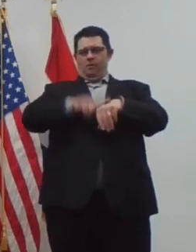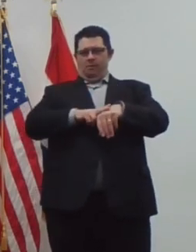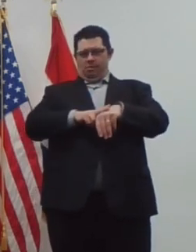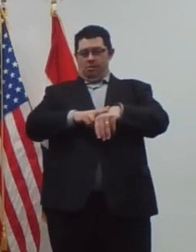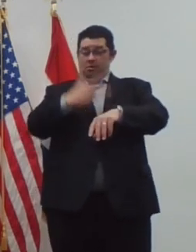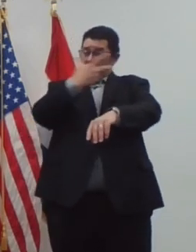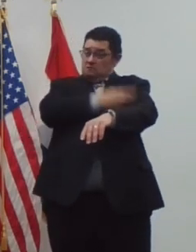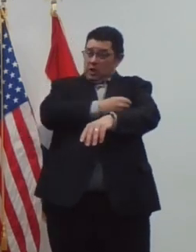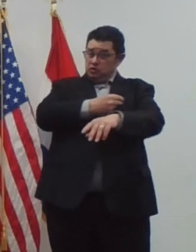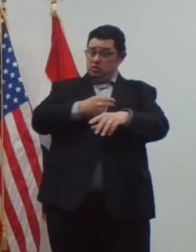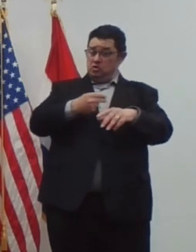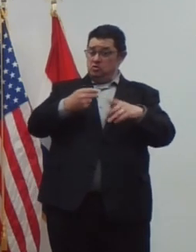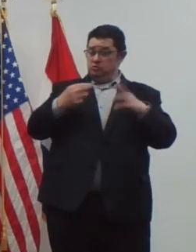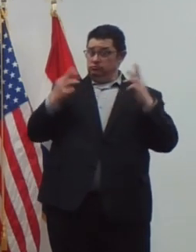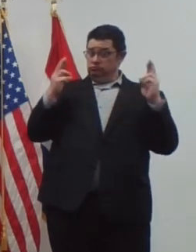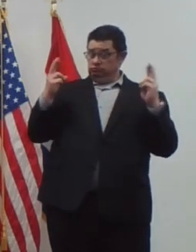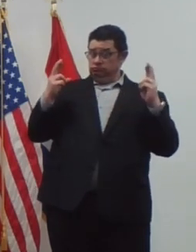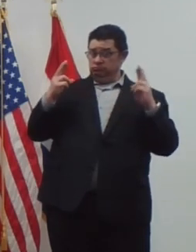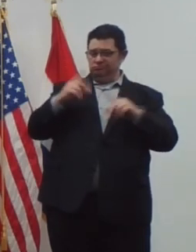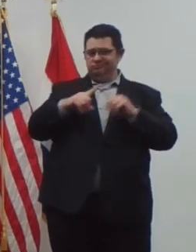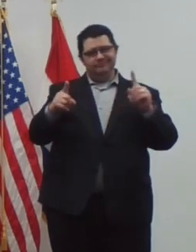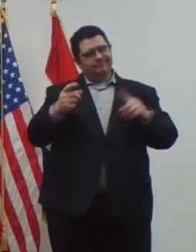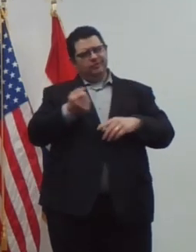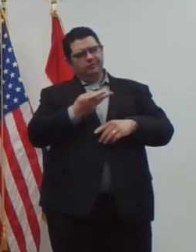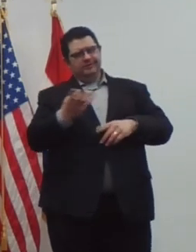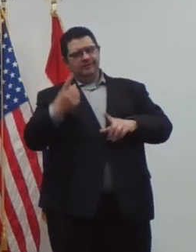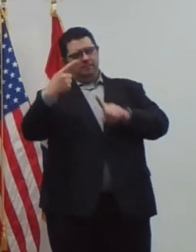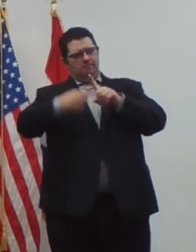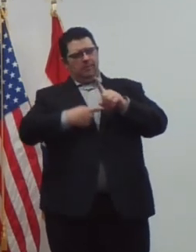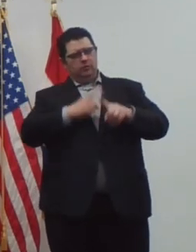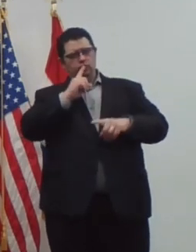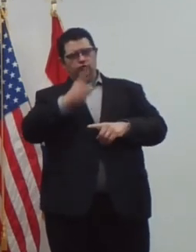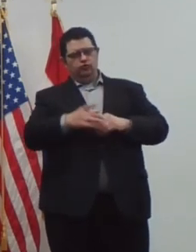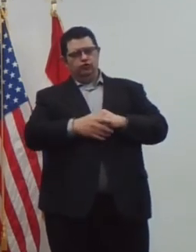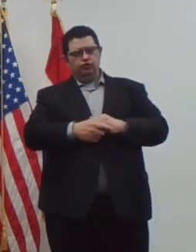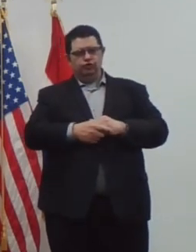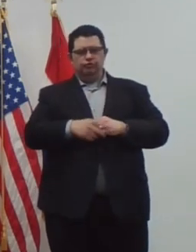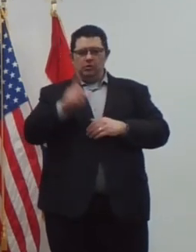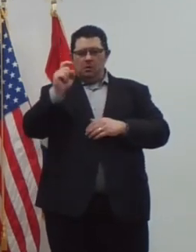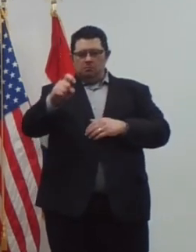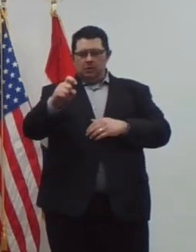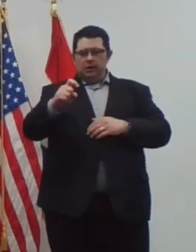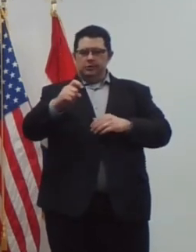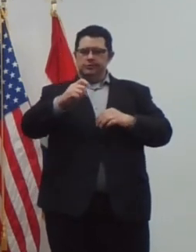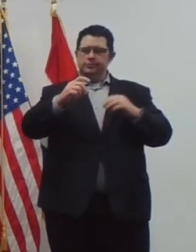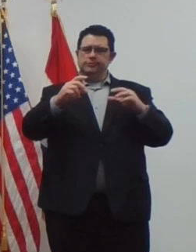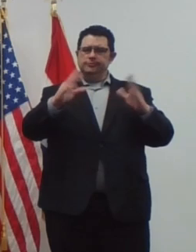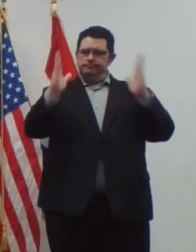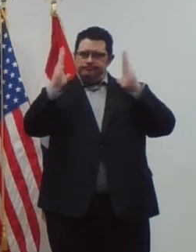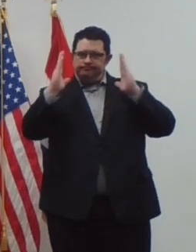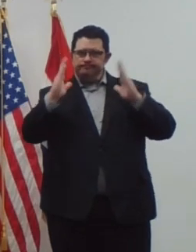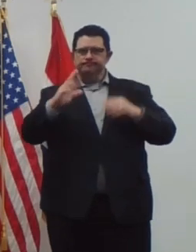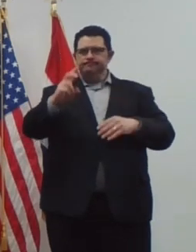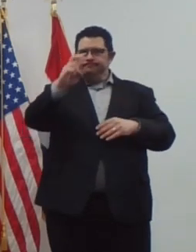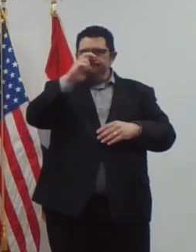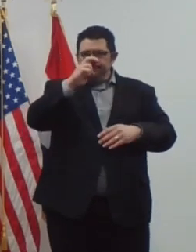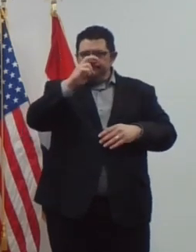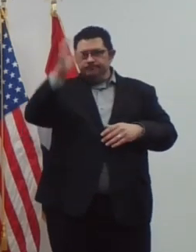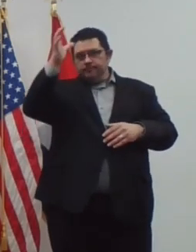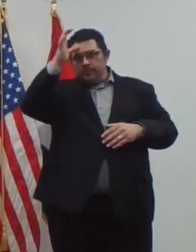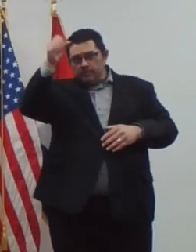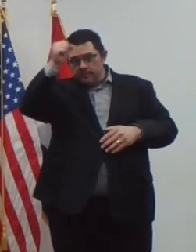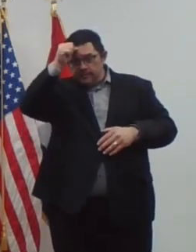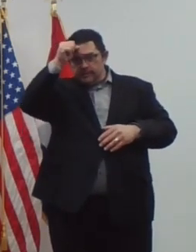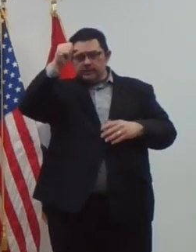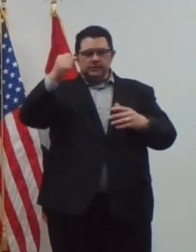but we know that it's months away. We have to keep our guard up, we have to be diligent, we have to use common sense to protect